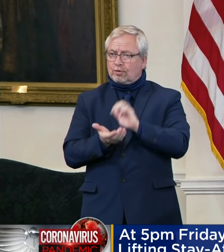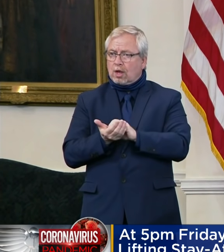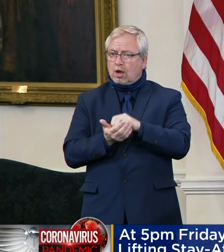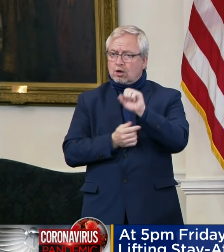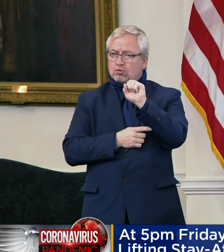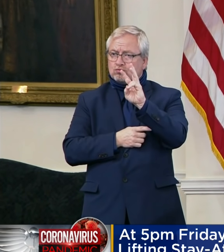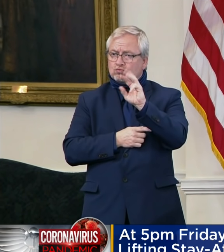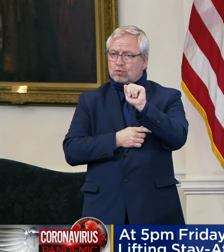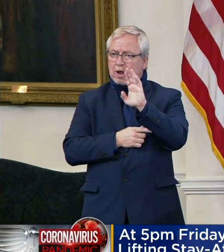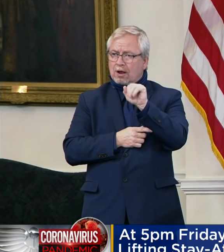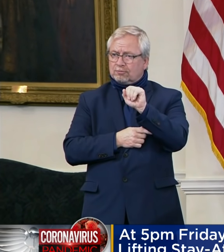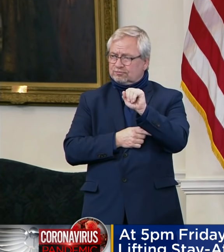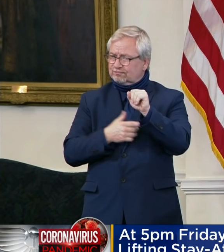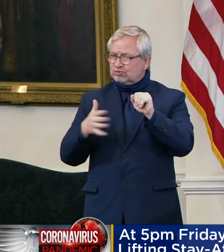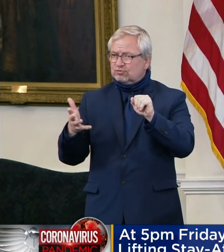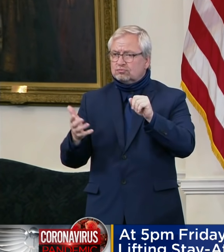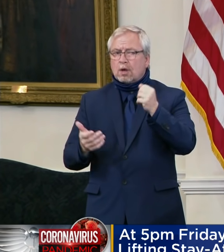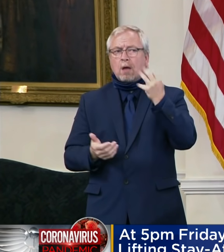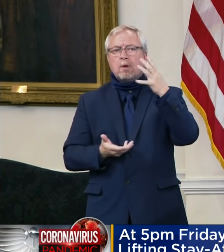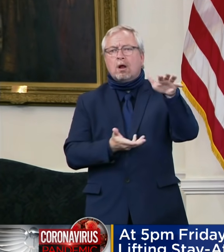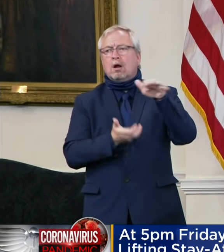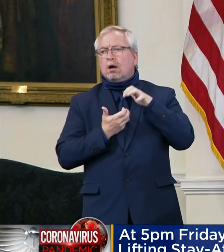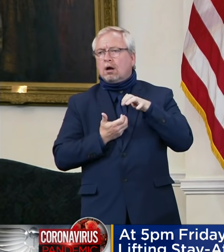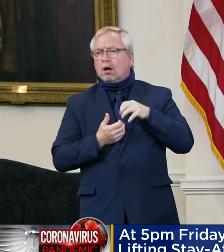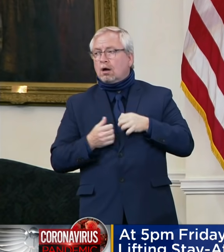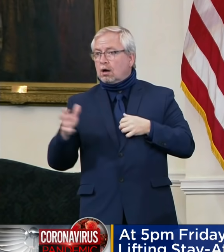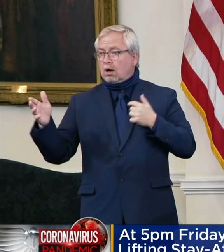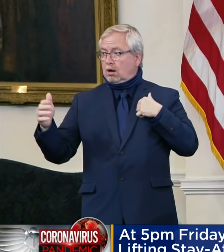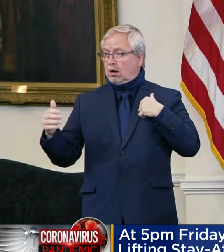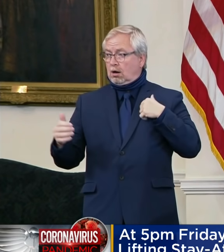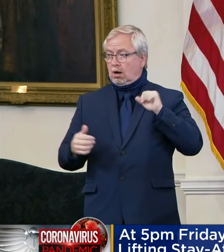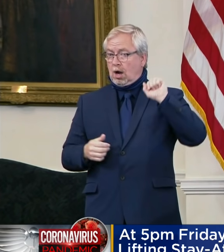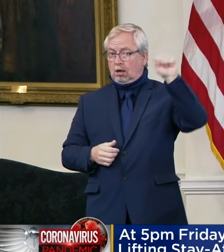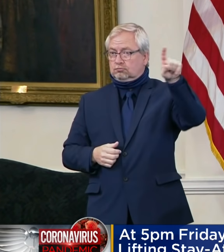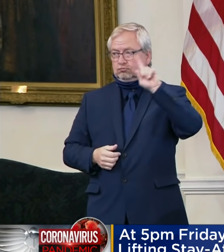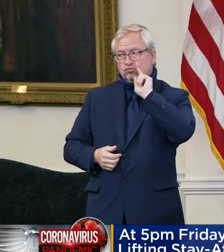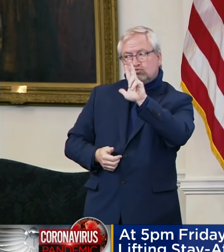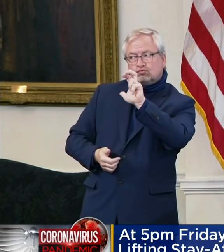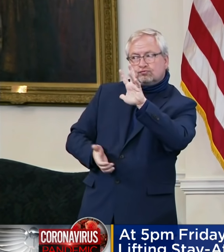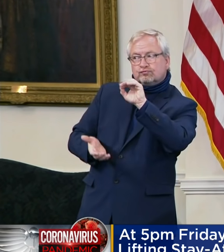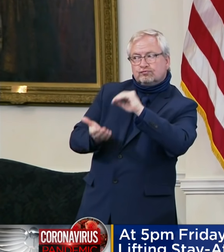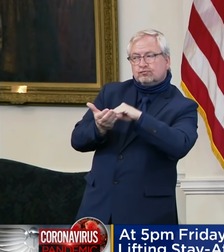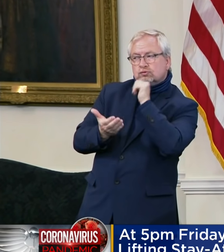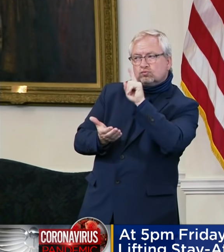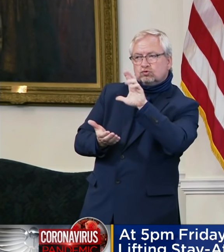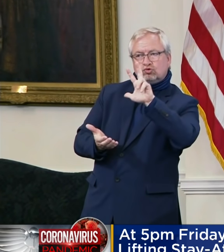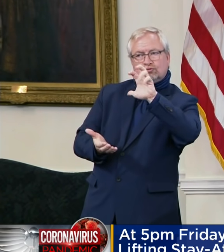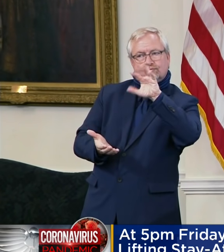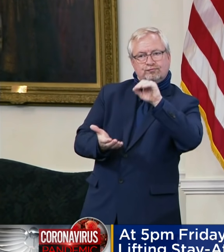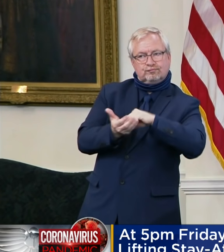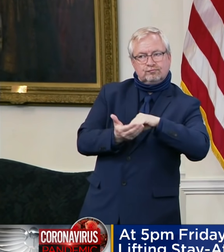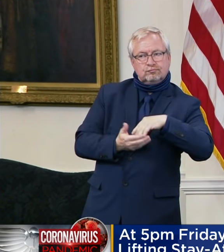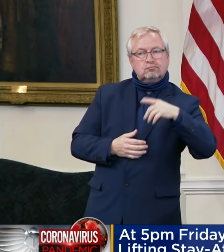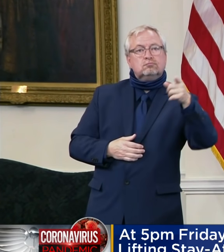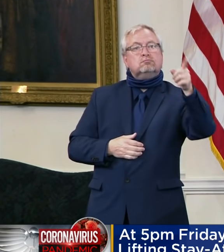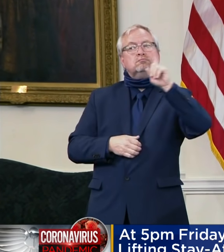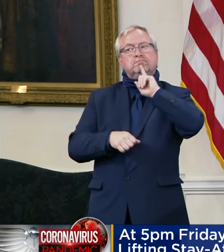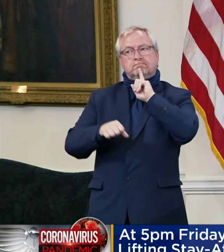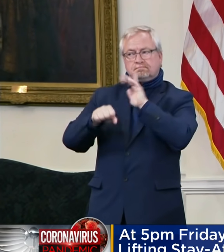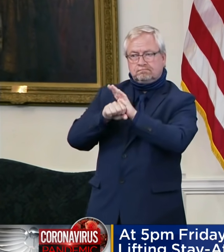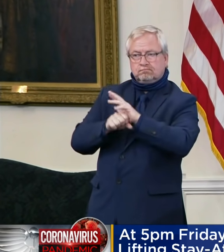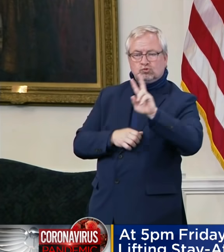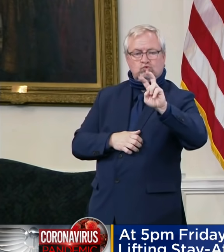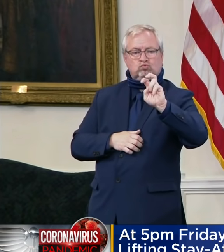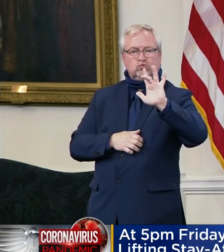requested 350,000. They've committed to 225,000, and I think we got 75,000 yesterday